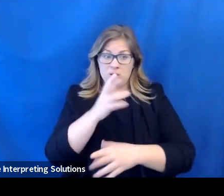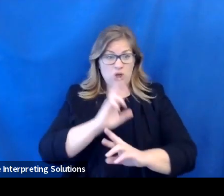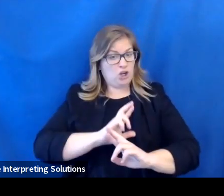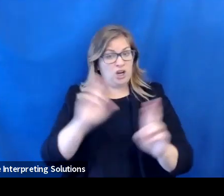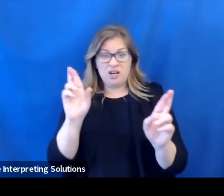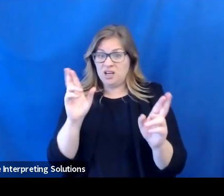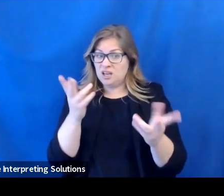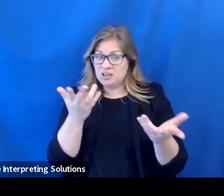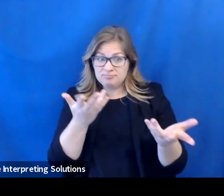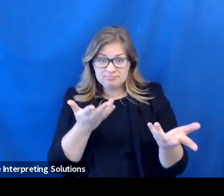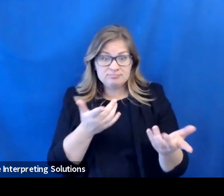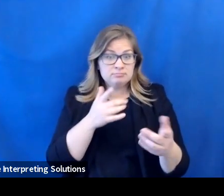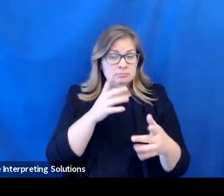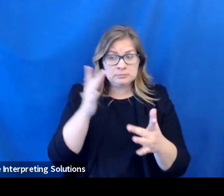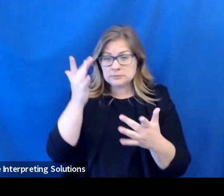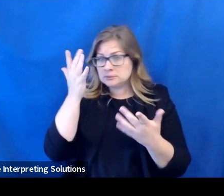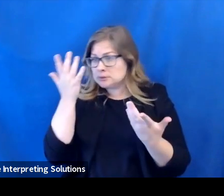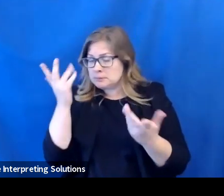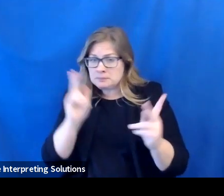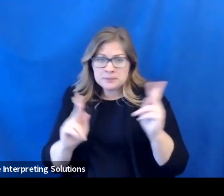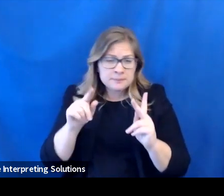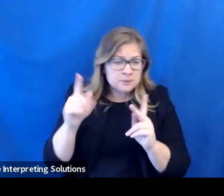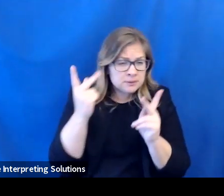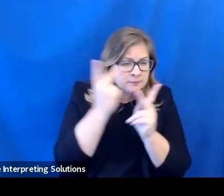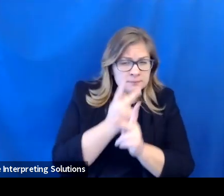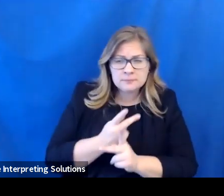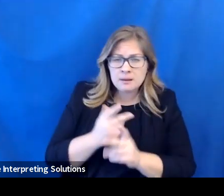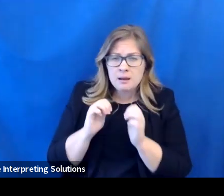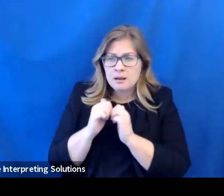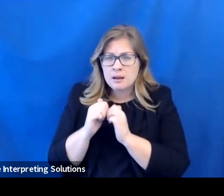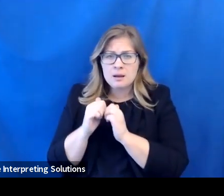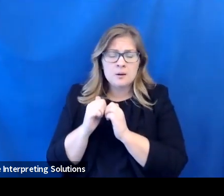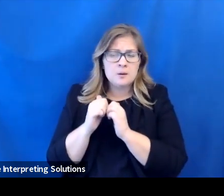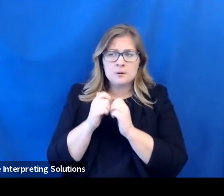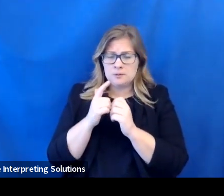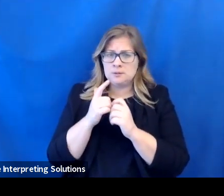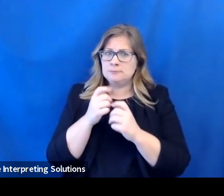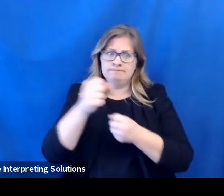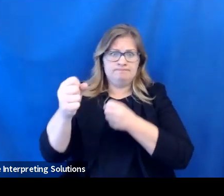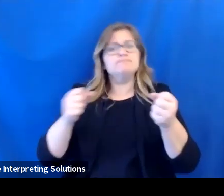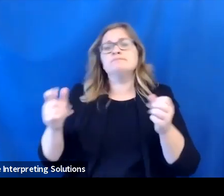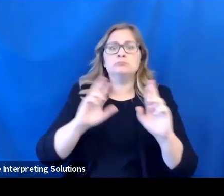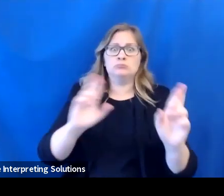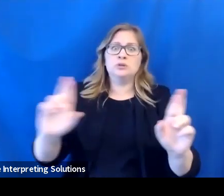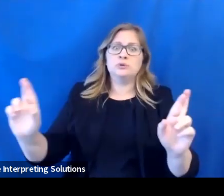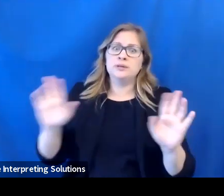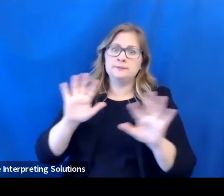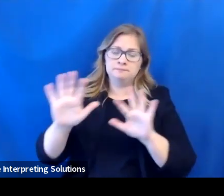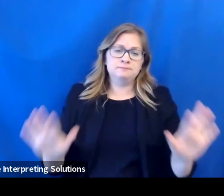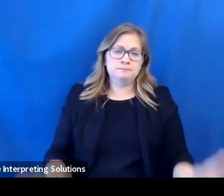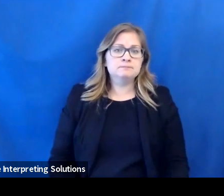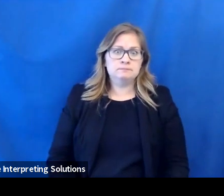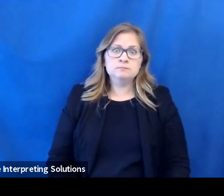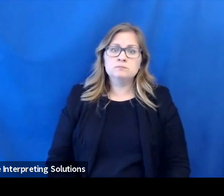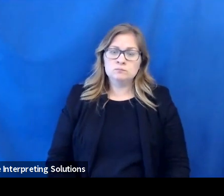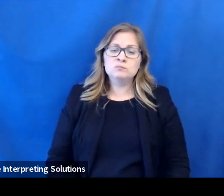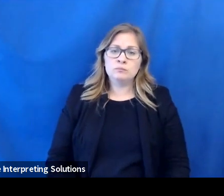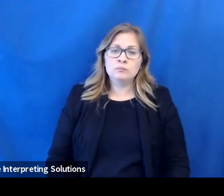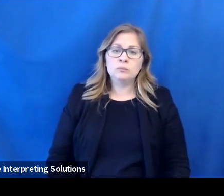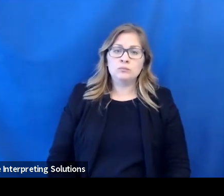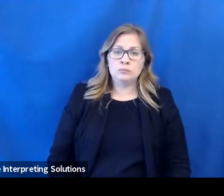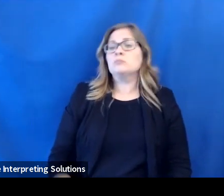smartly and focused back into it. But again, I would caution, and this is where Commissioner Malcolm always, keeps me